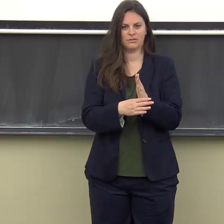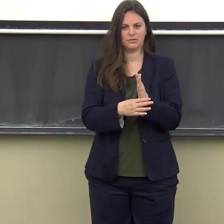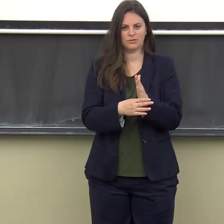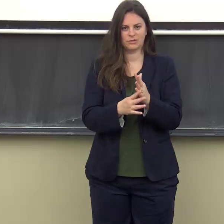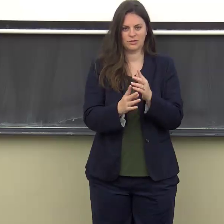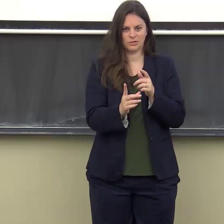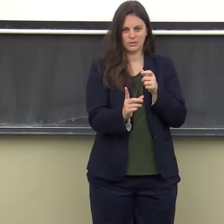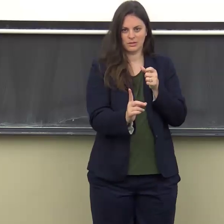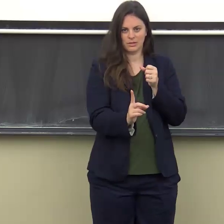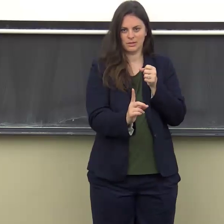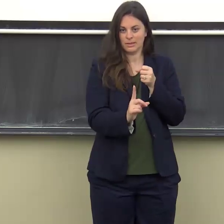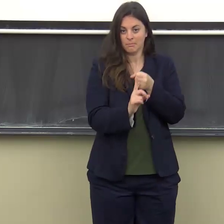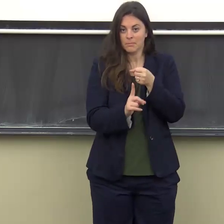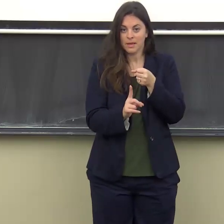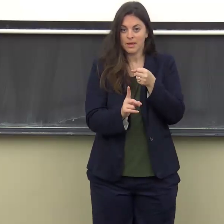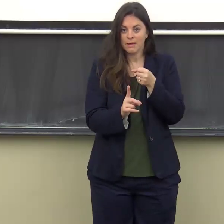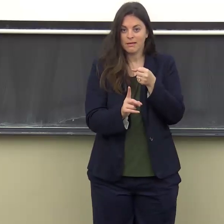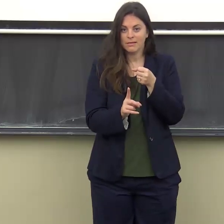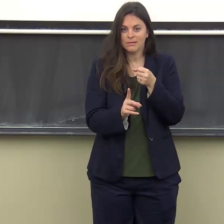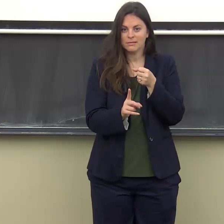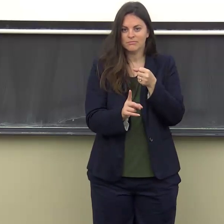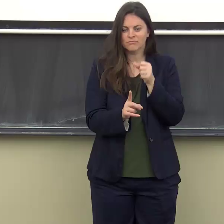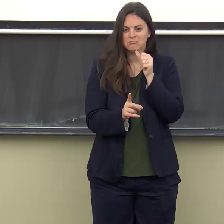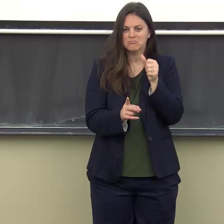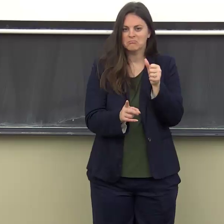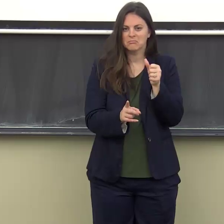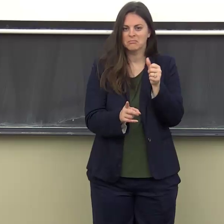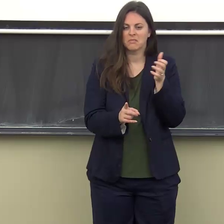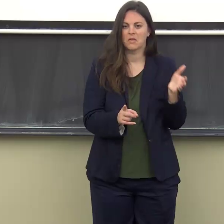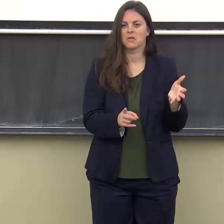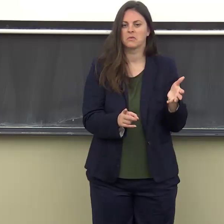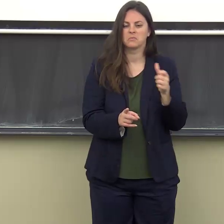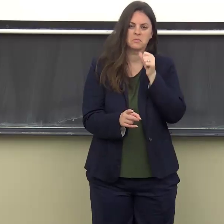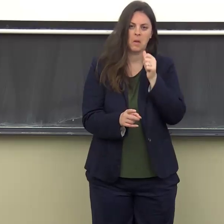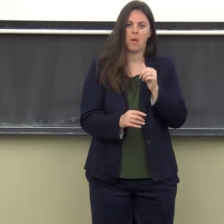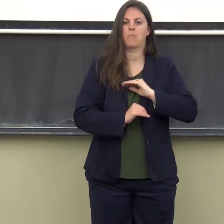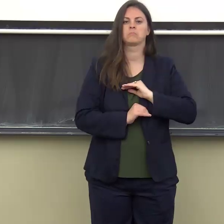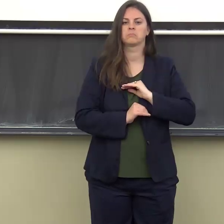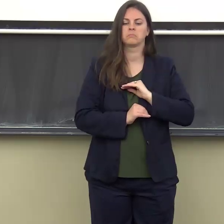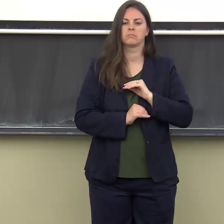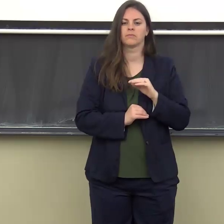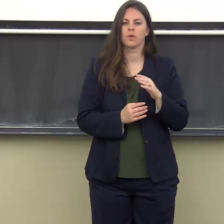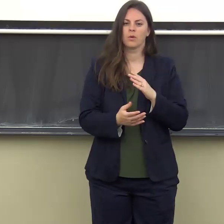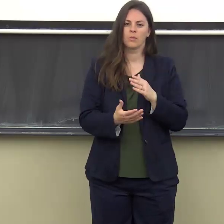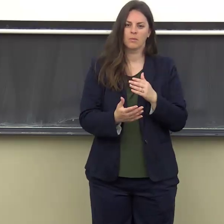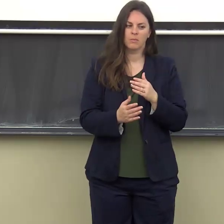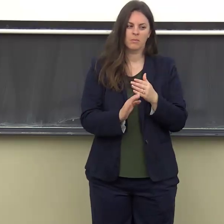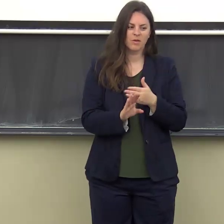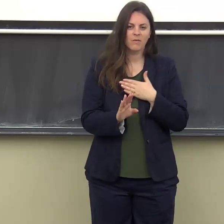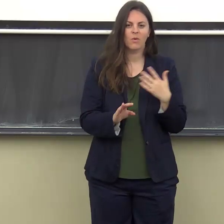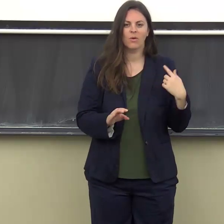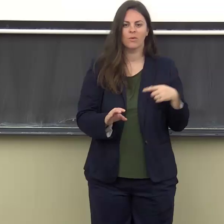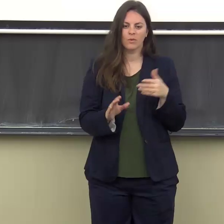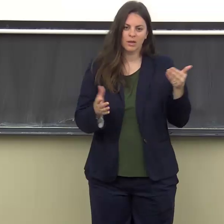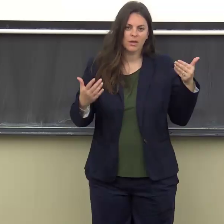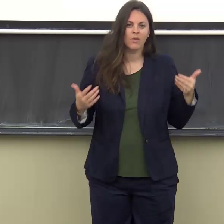So before we go ahead and do all that effort and throw our lovely data